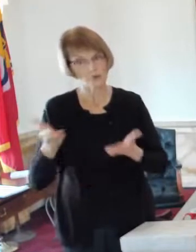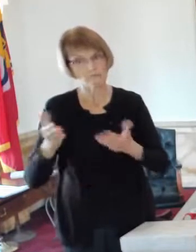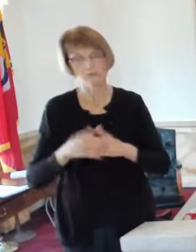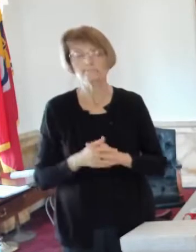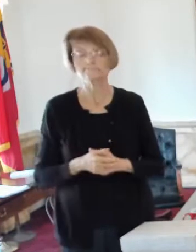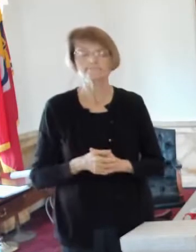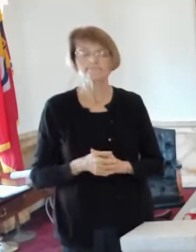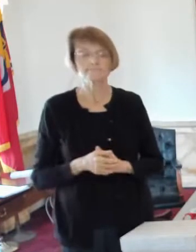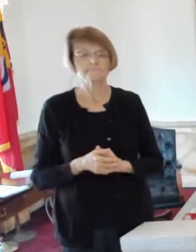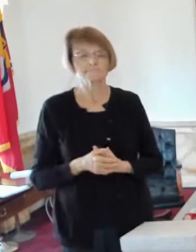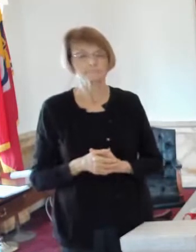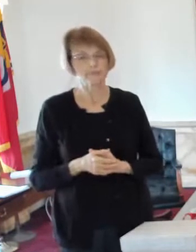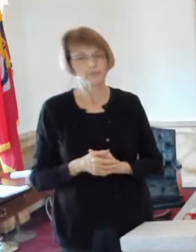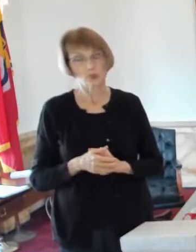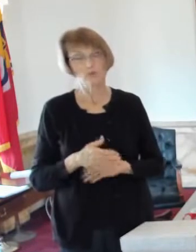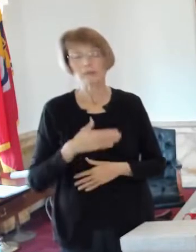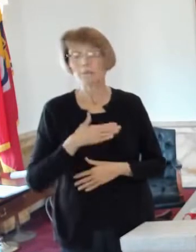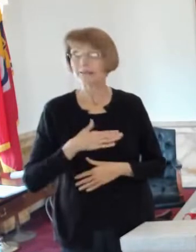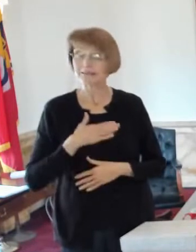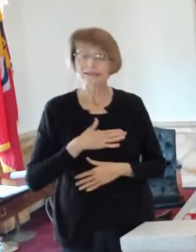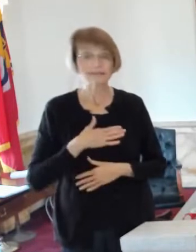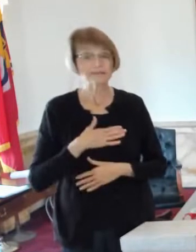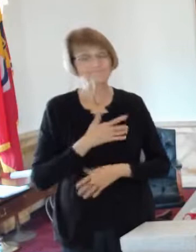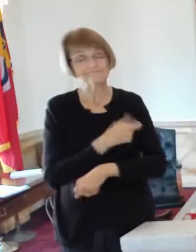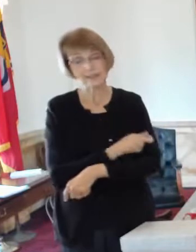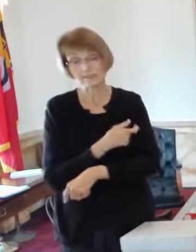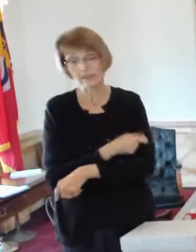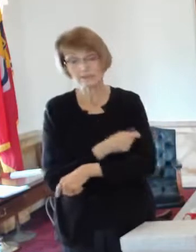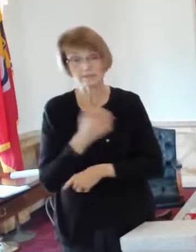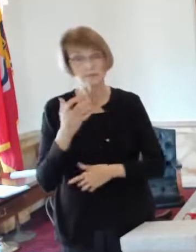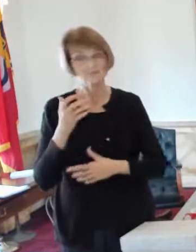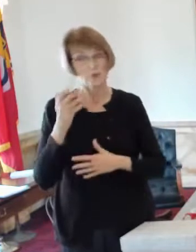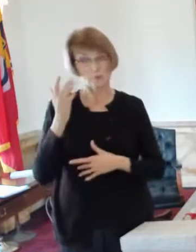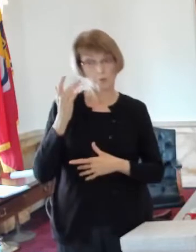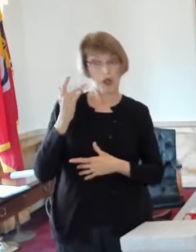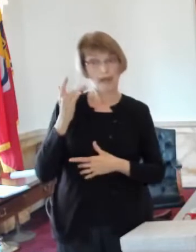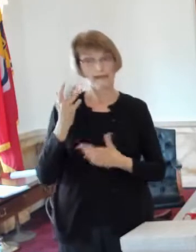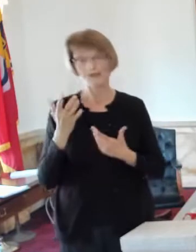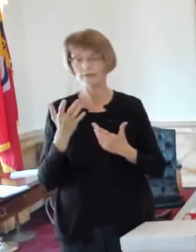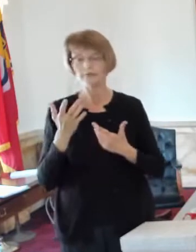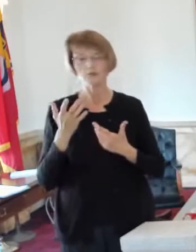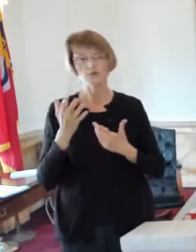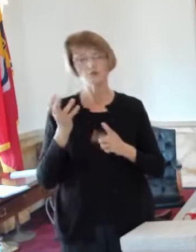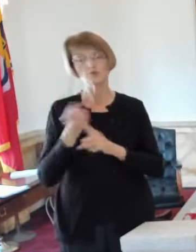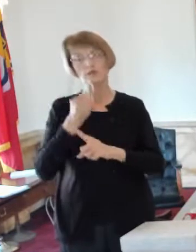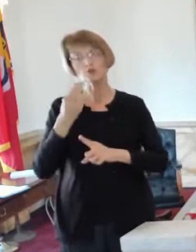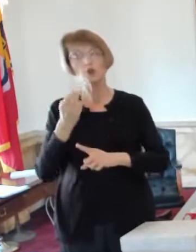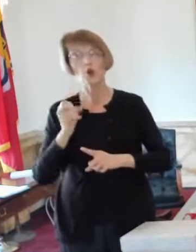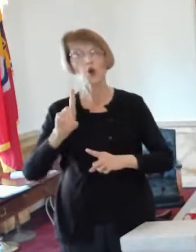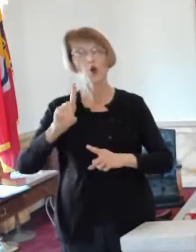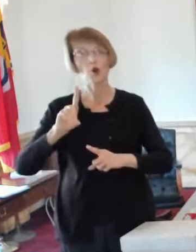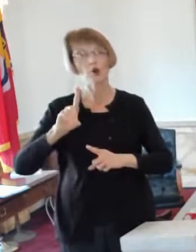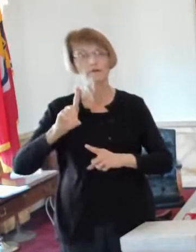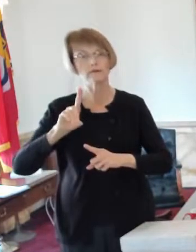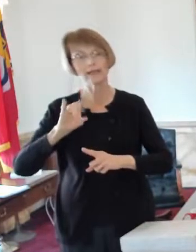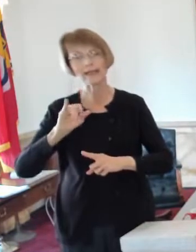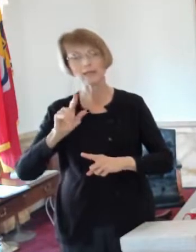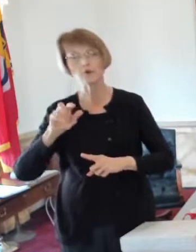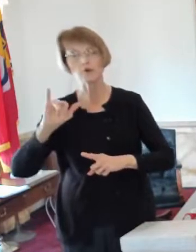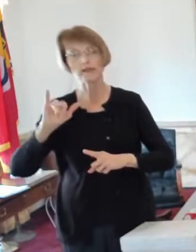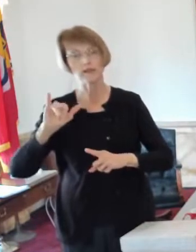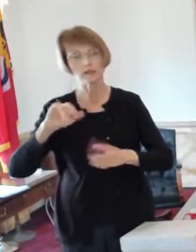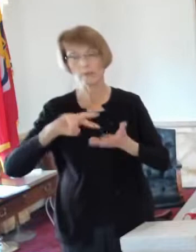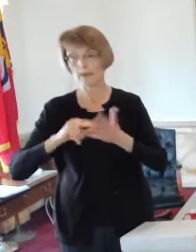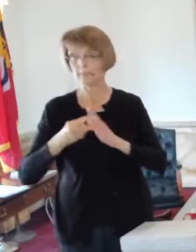that's the only way for us to get to immunity, herd immunity, as it's said, is for a high percentage of people to